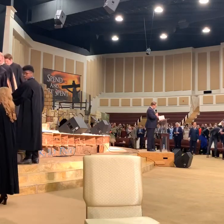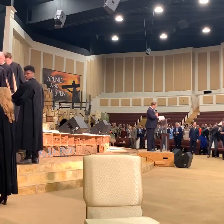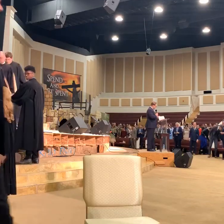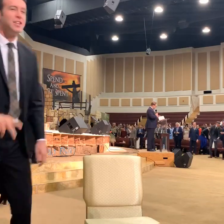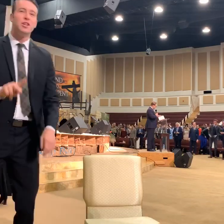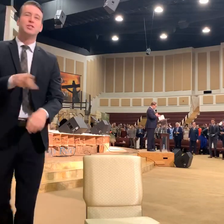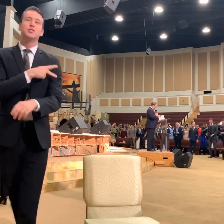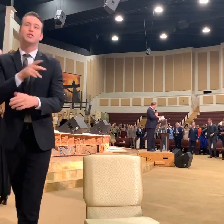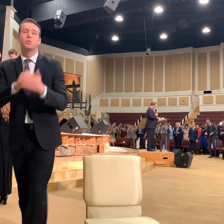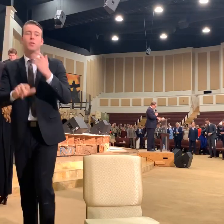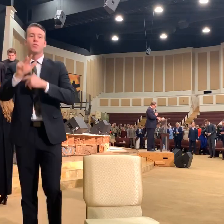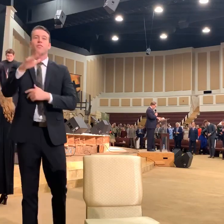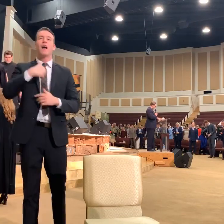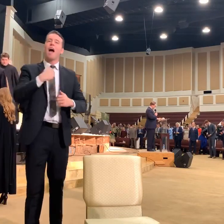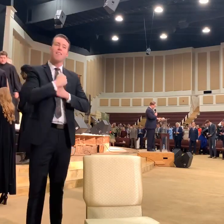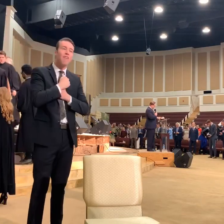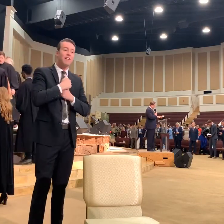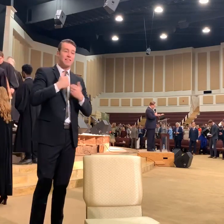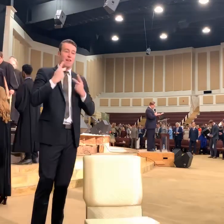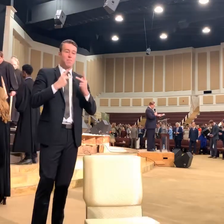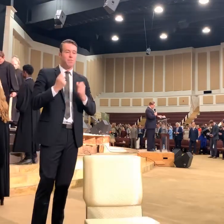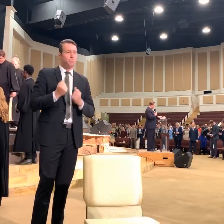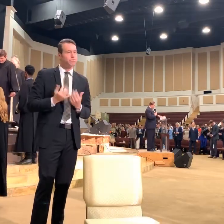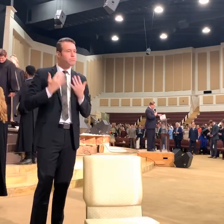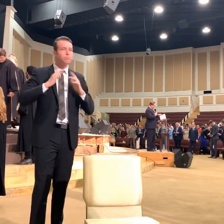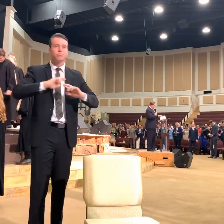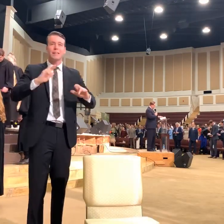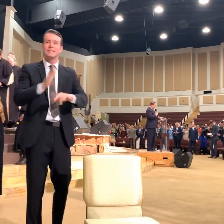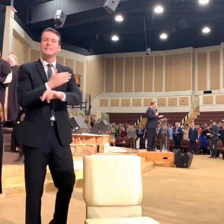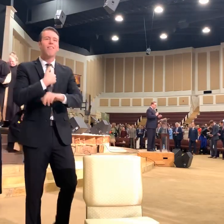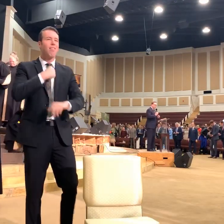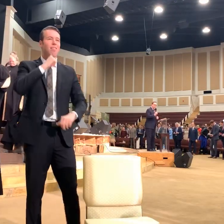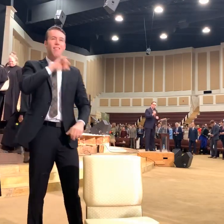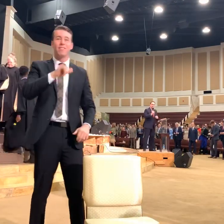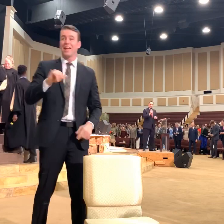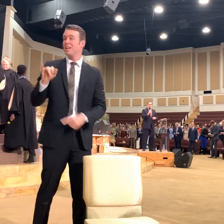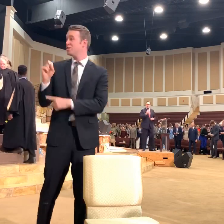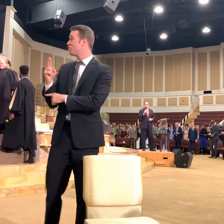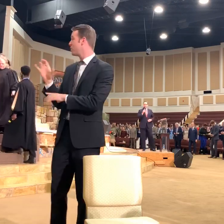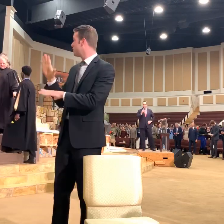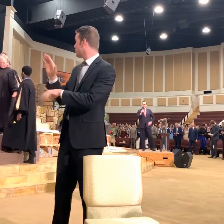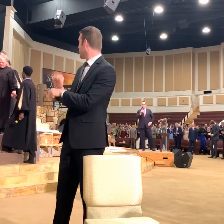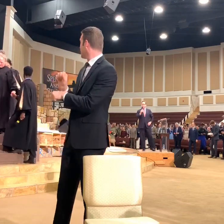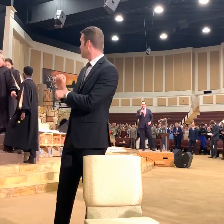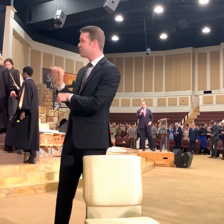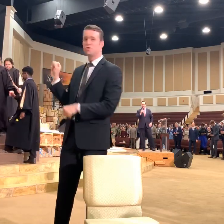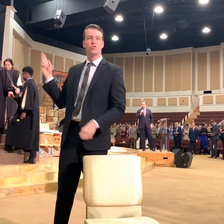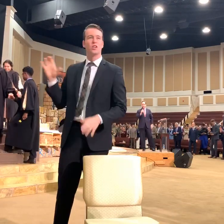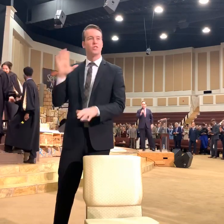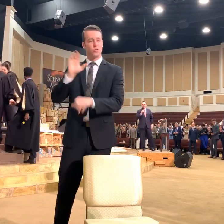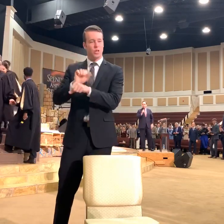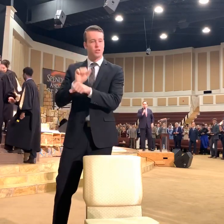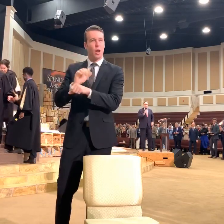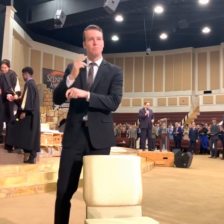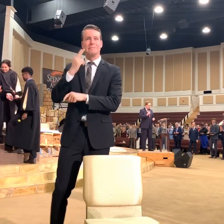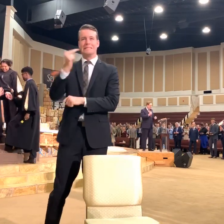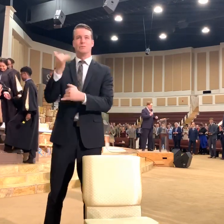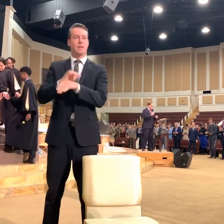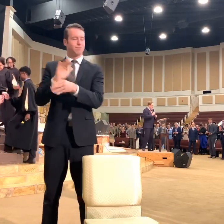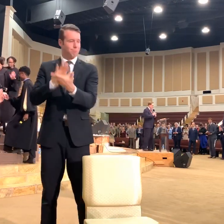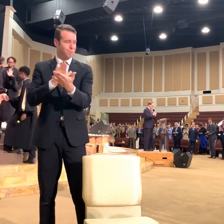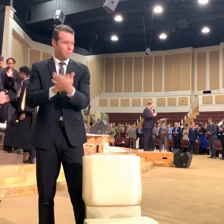like to see young people get fired up while they're singing. Josh, you did a great job. Give Josh a big hand.